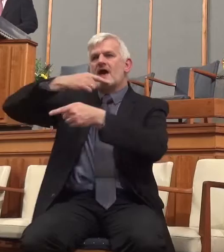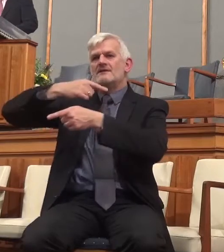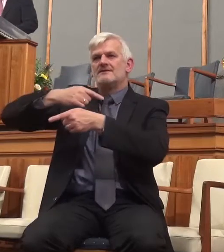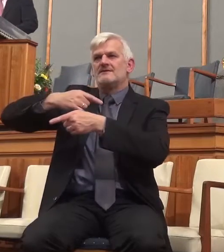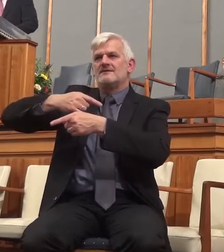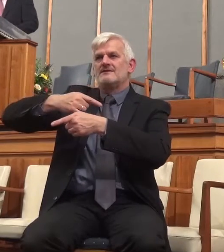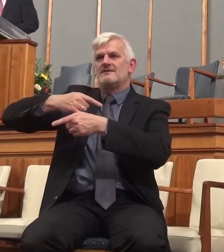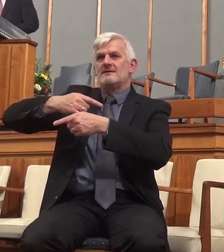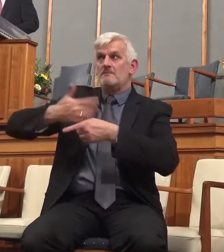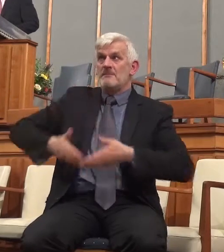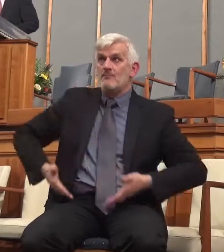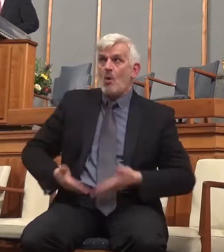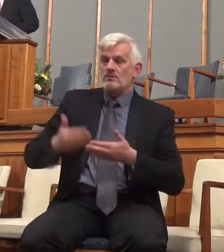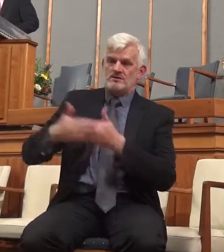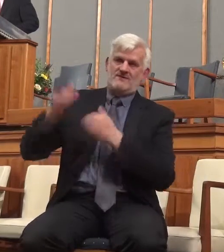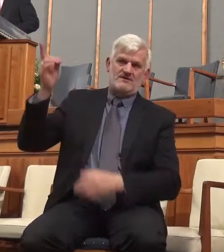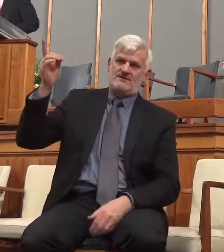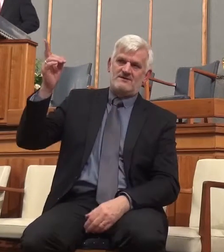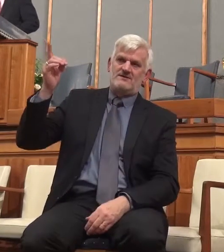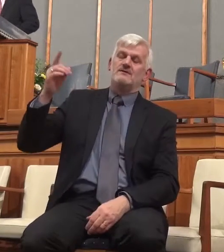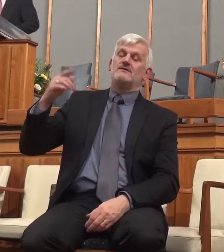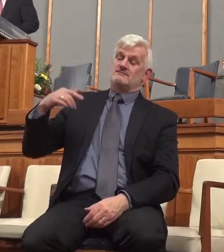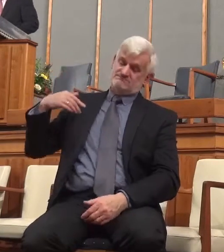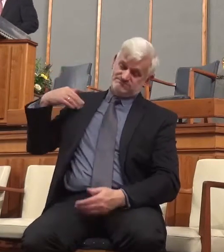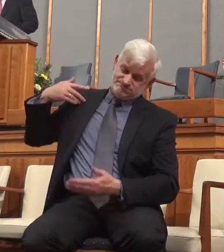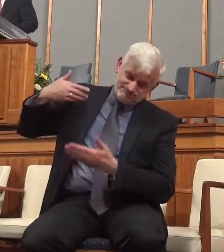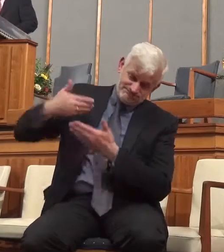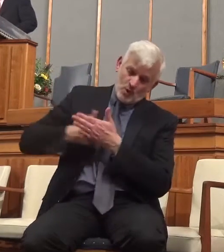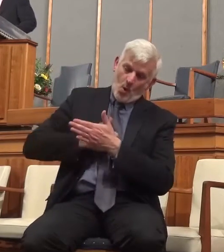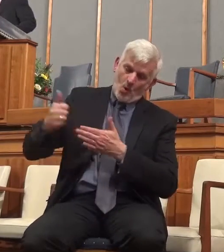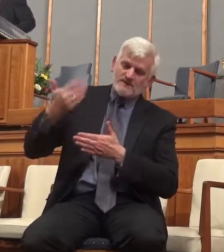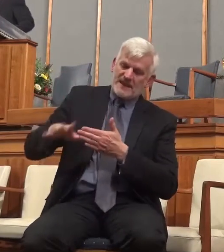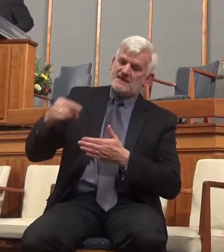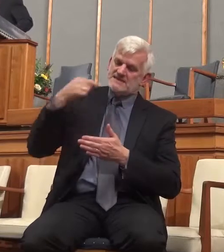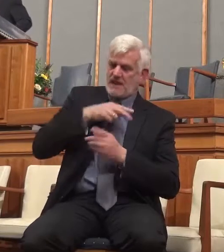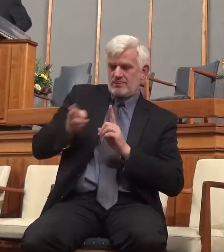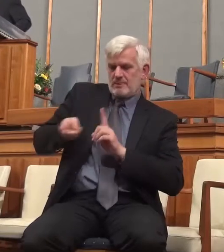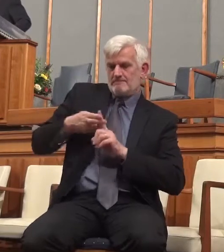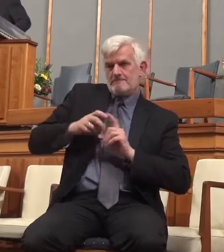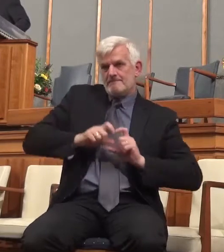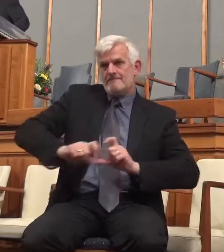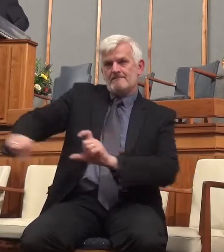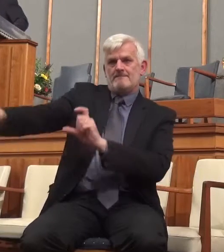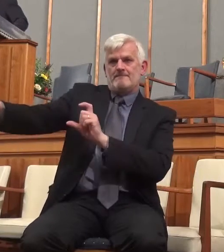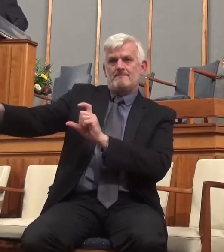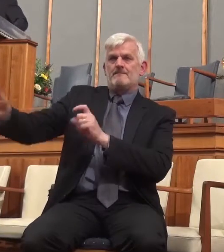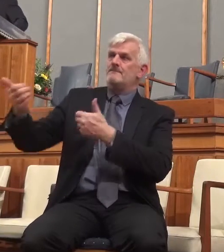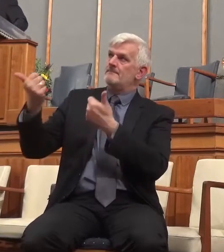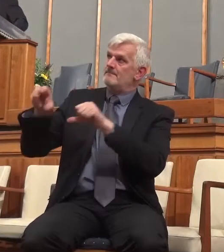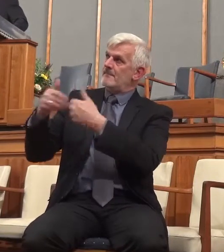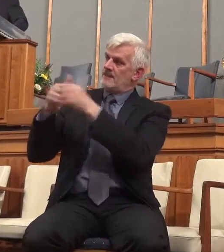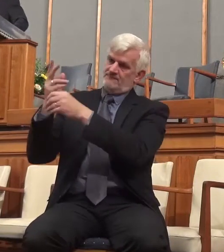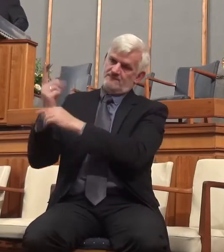a time when he was not the eternal Son of God. Son of God came, entered into